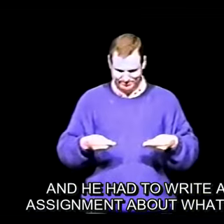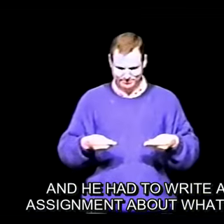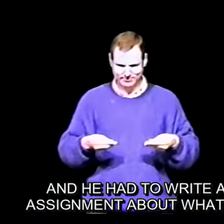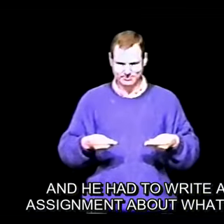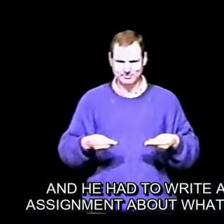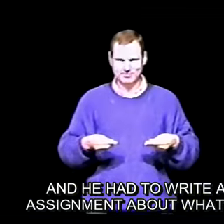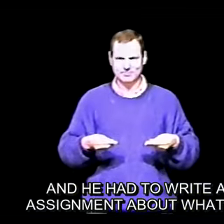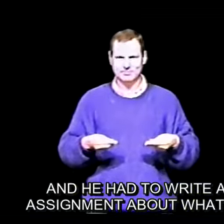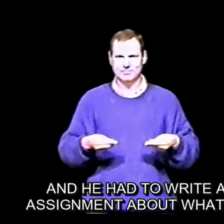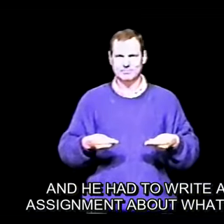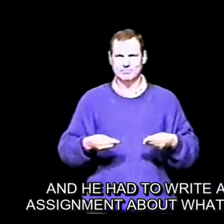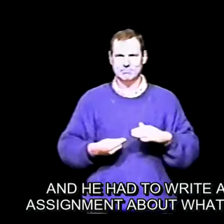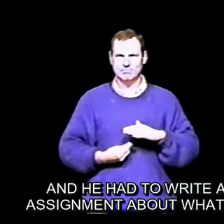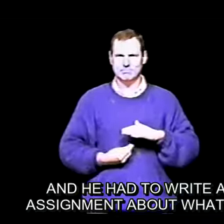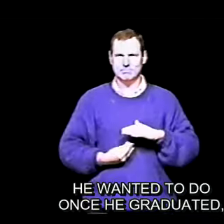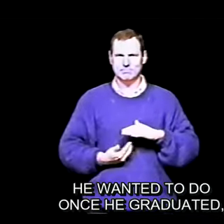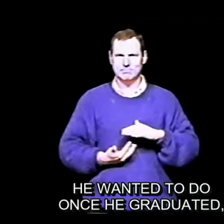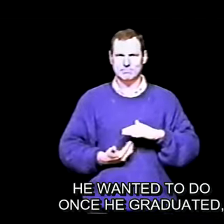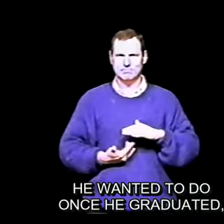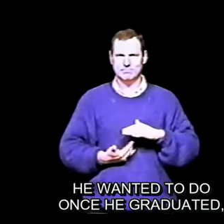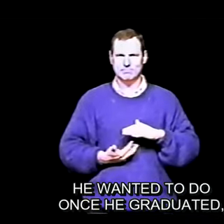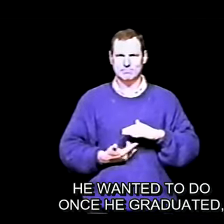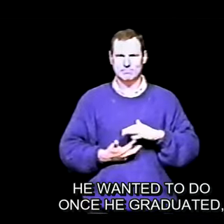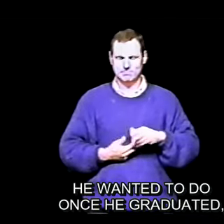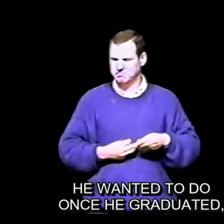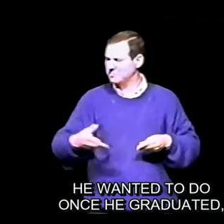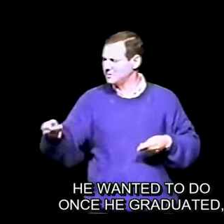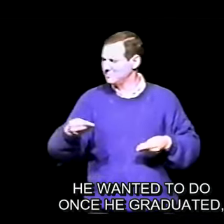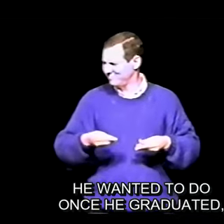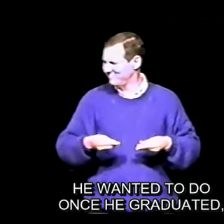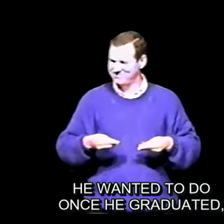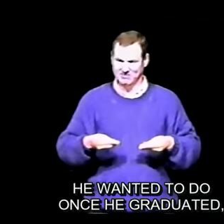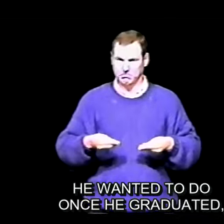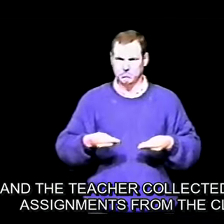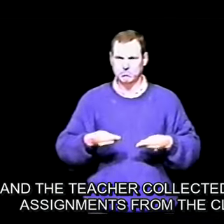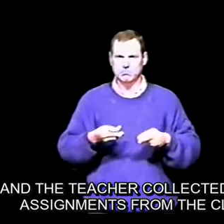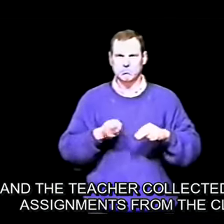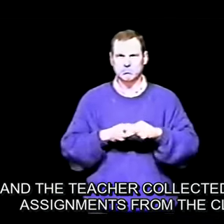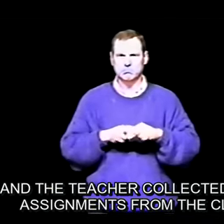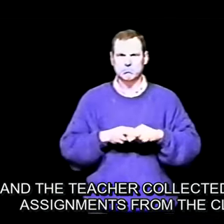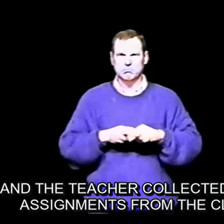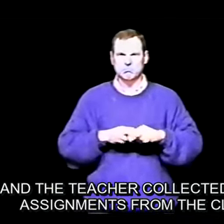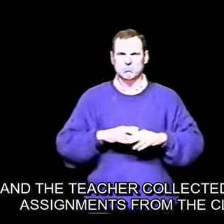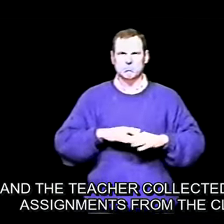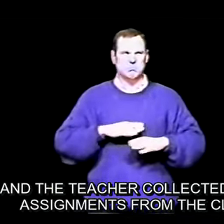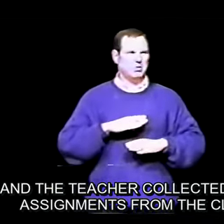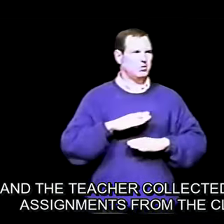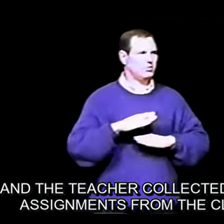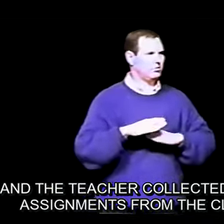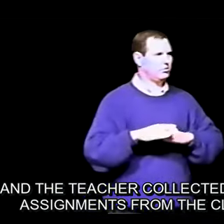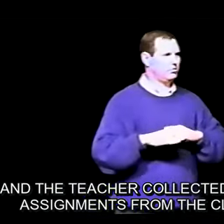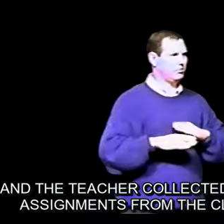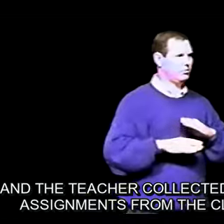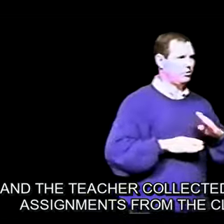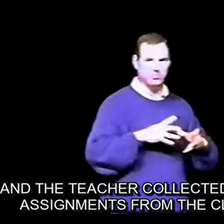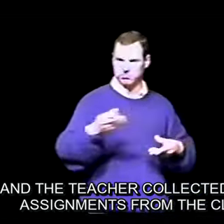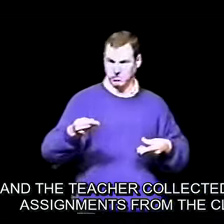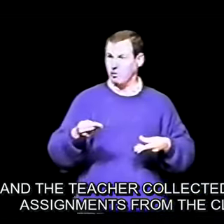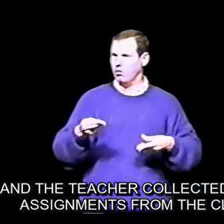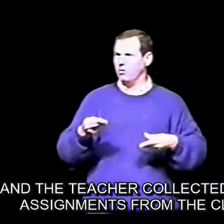assignment about what job he wanted to do once he graduated. And the teacher collected these assignments from the class.